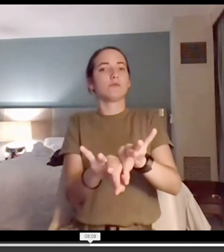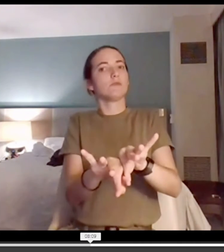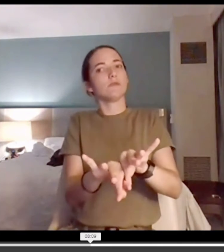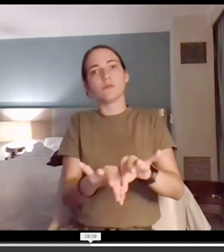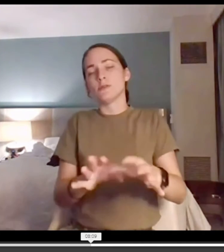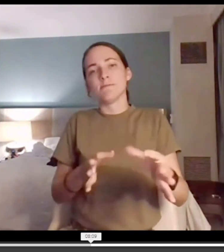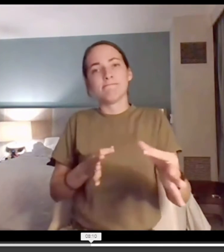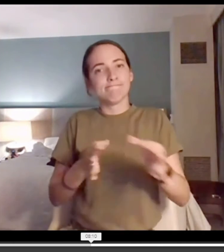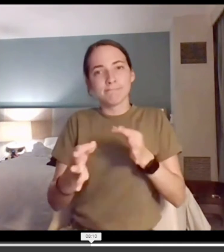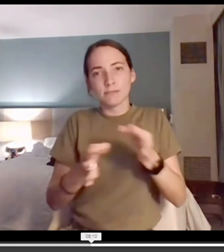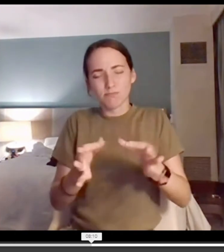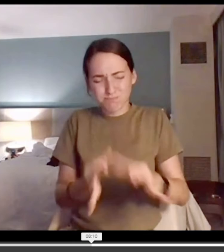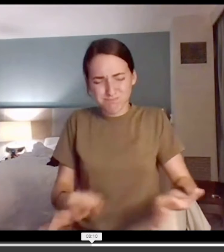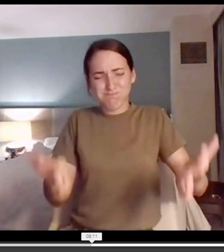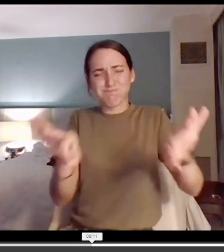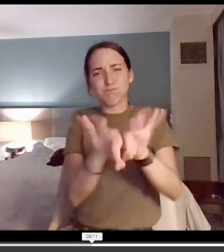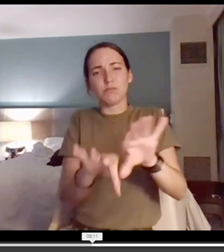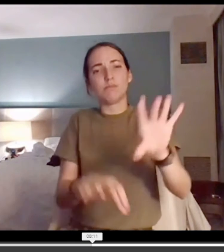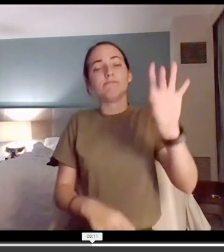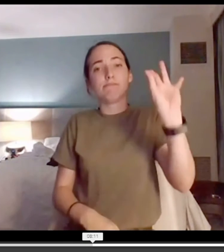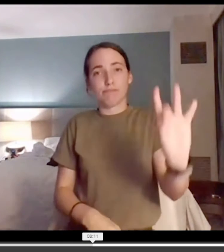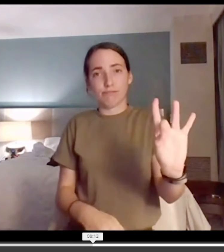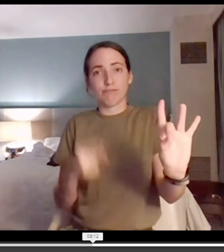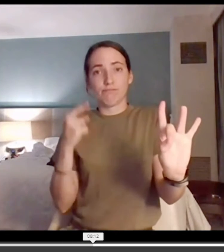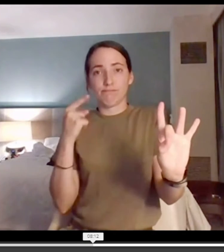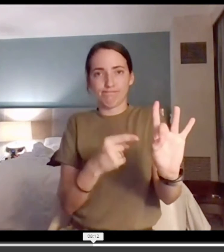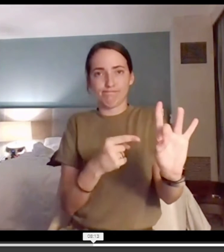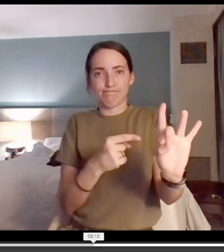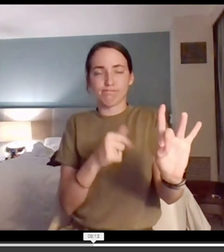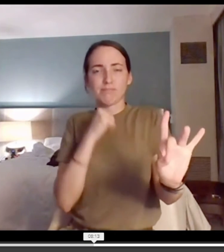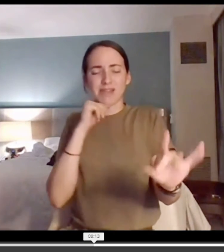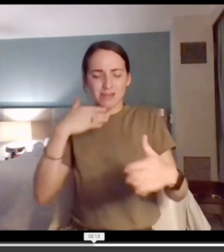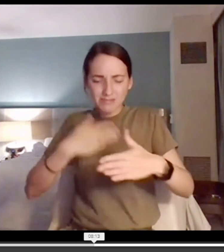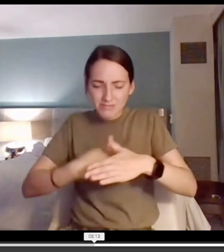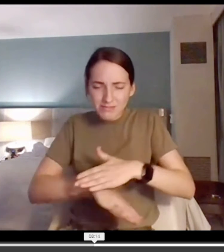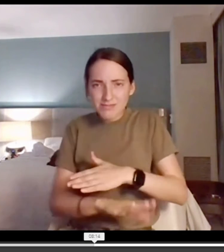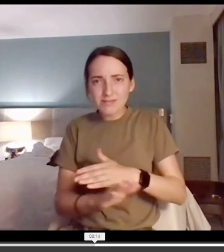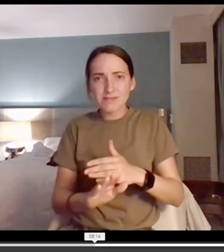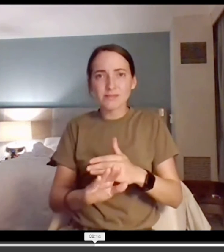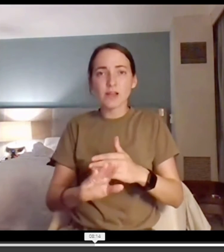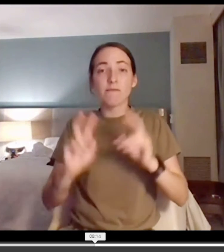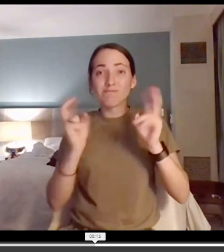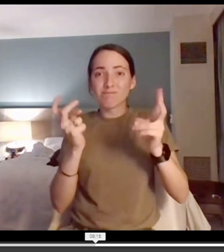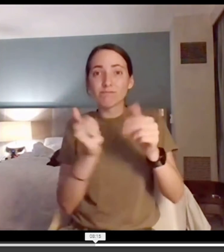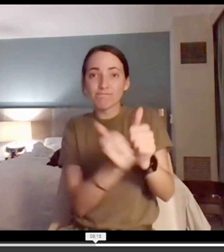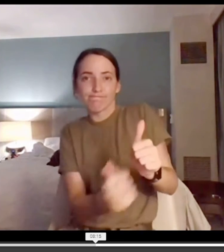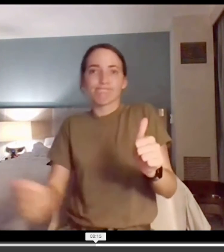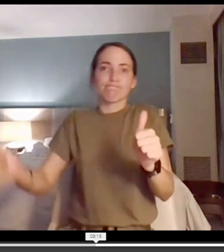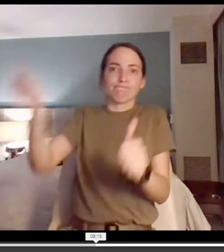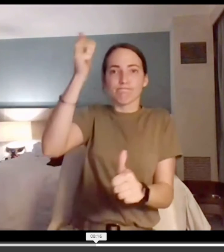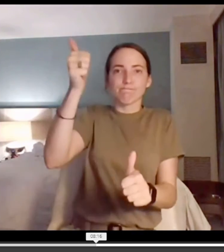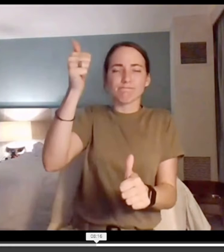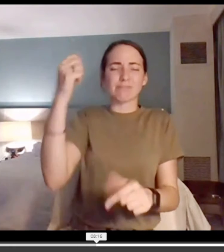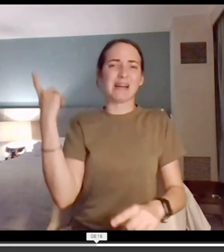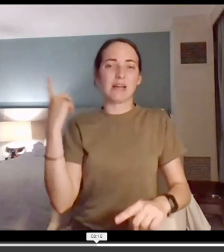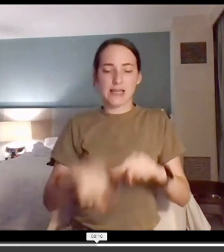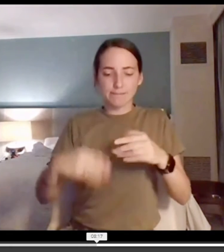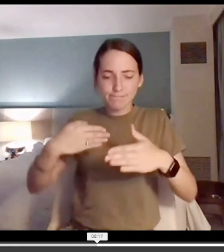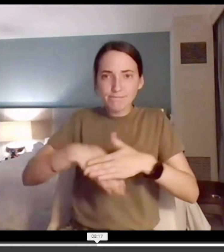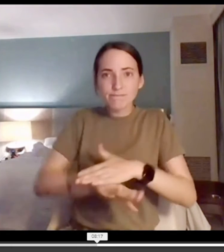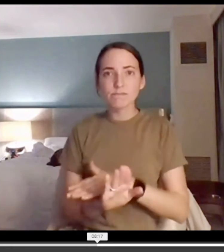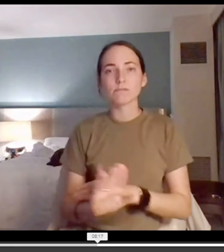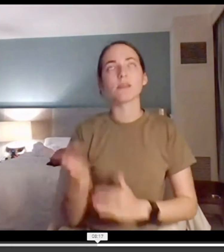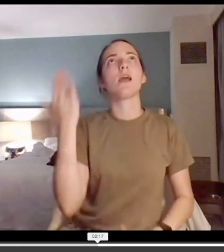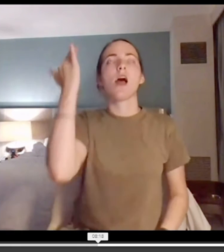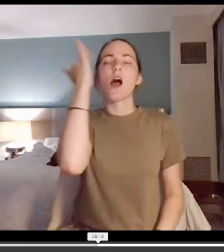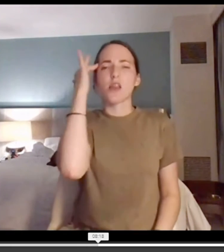lot, do not go in with the attitude of entitlement. We have to prove you're disabled. You can't go in and say, Judge, I know I'm disabled,